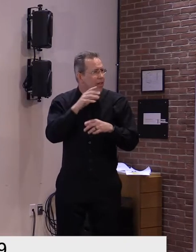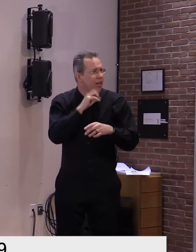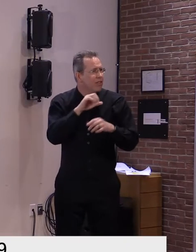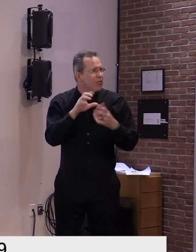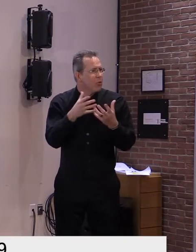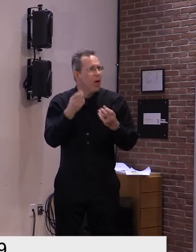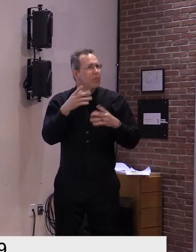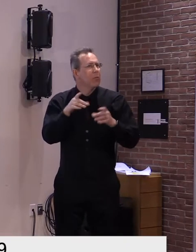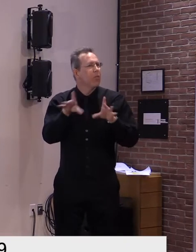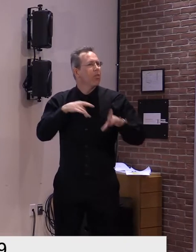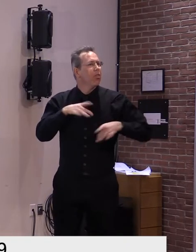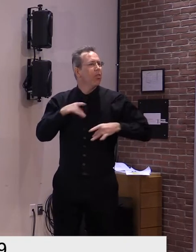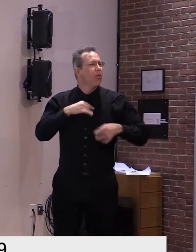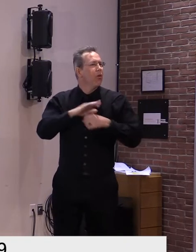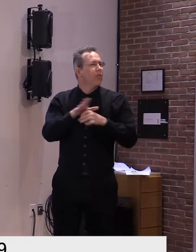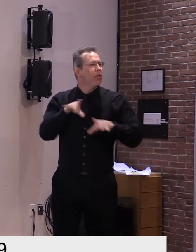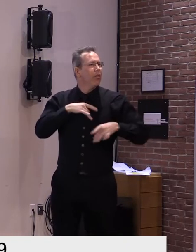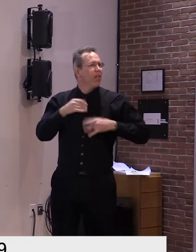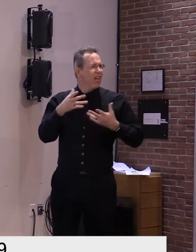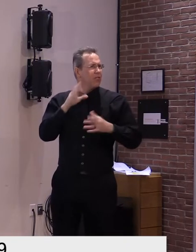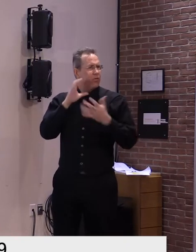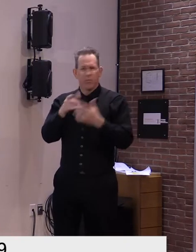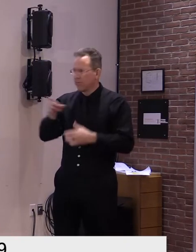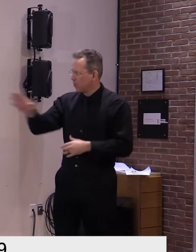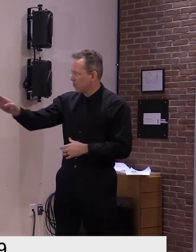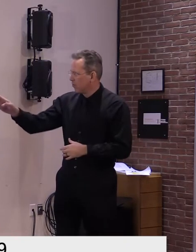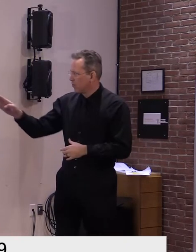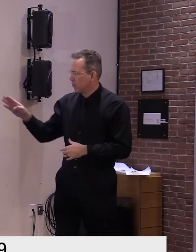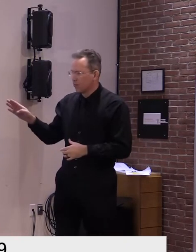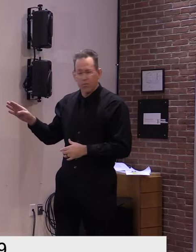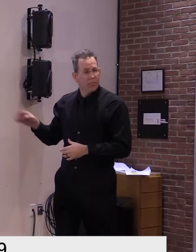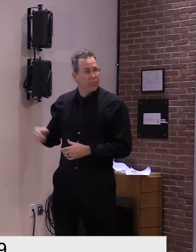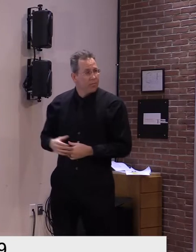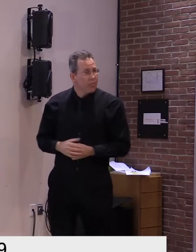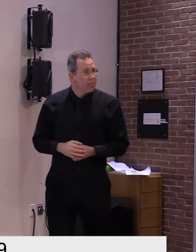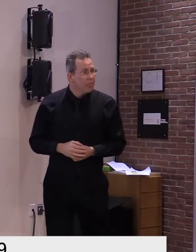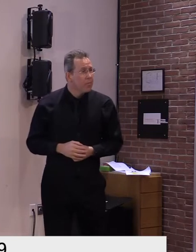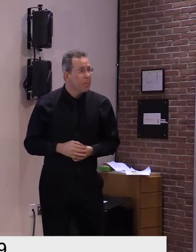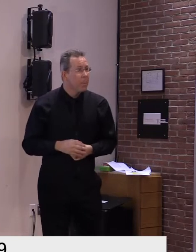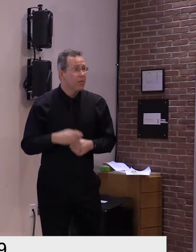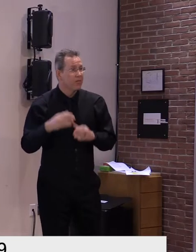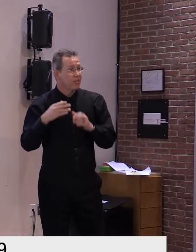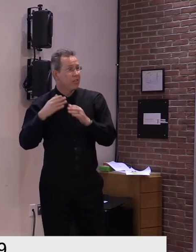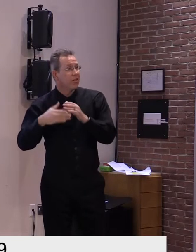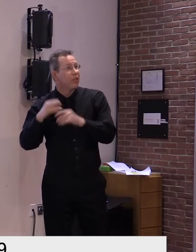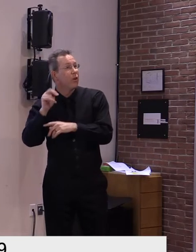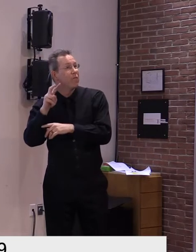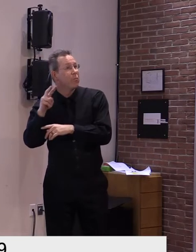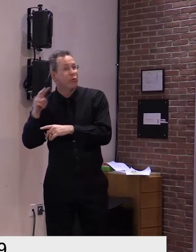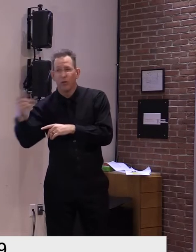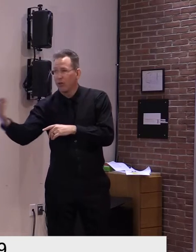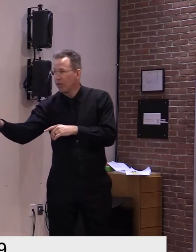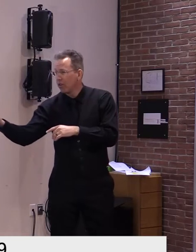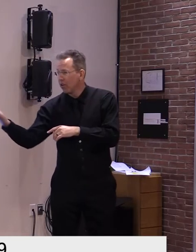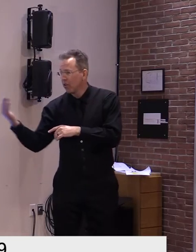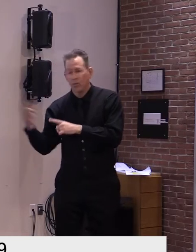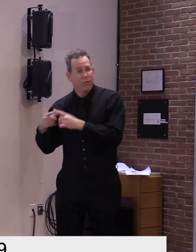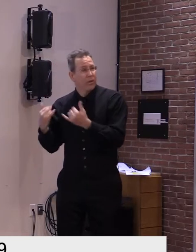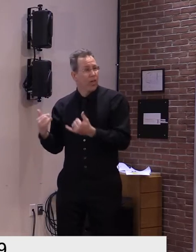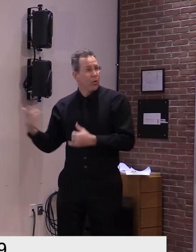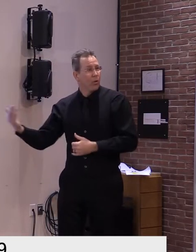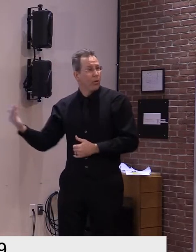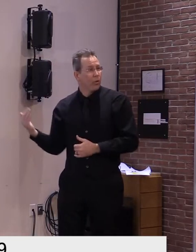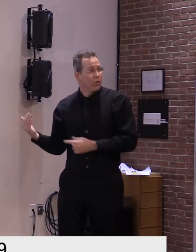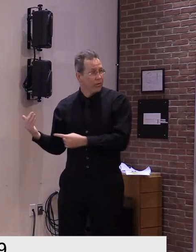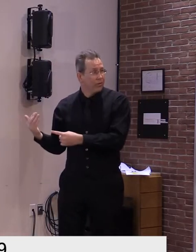down from 44 years old at the end of November to 32 years old today. Our